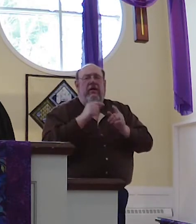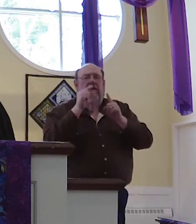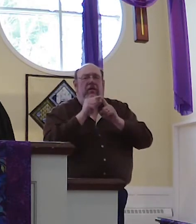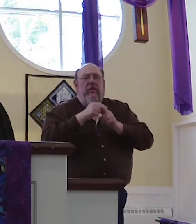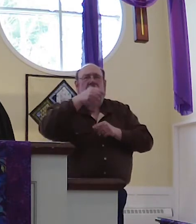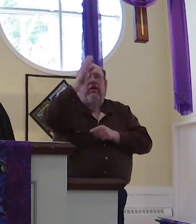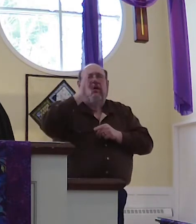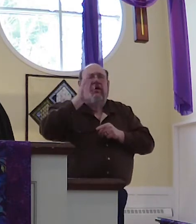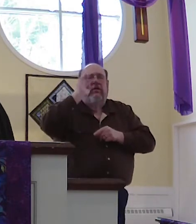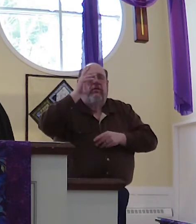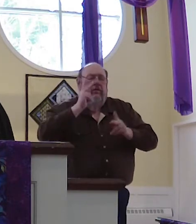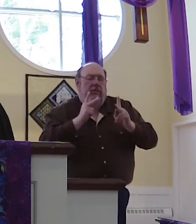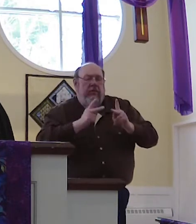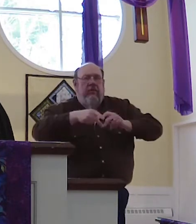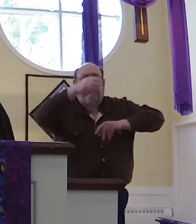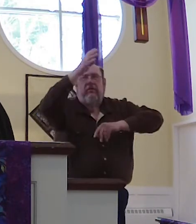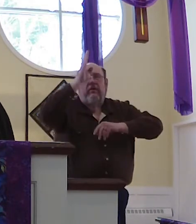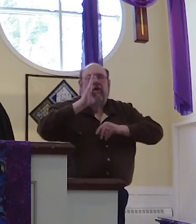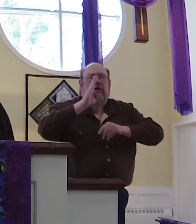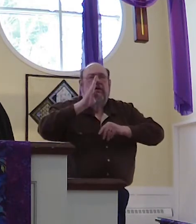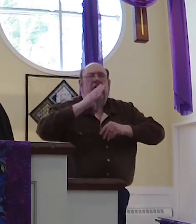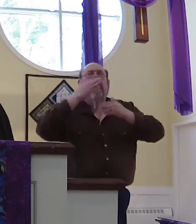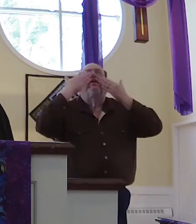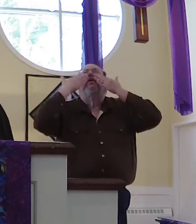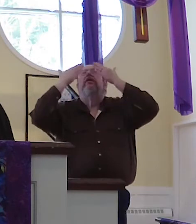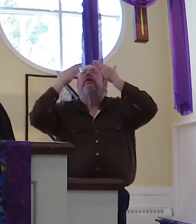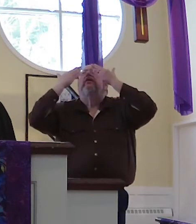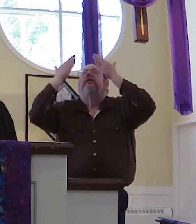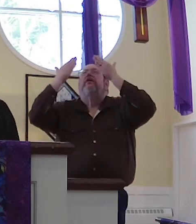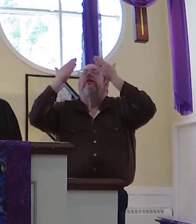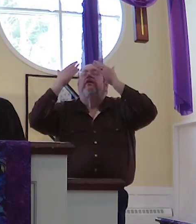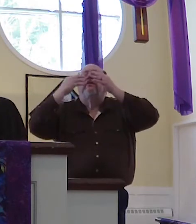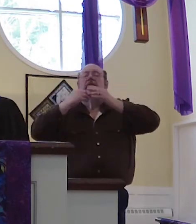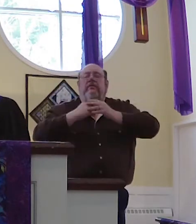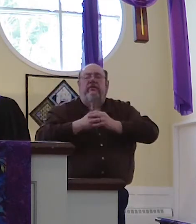God for the people of God. Thanks be to God.